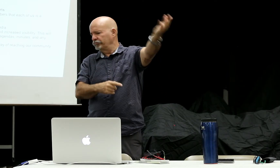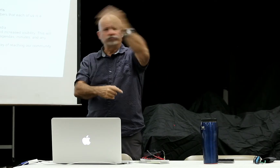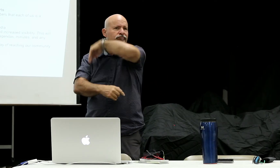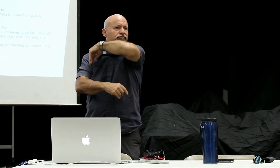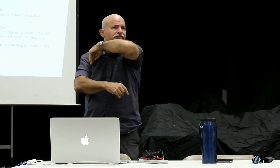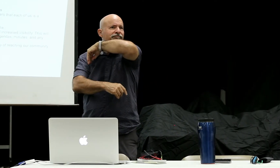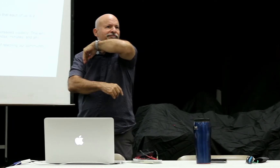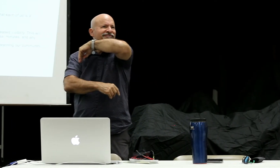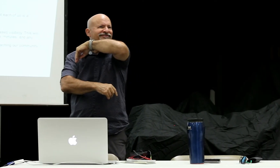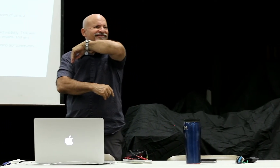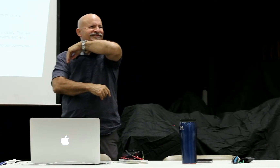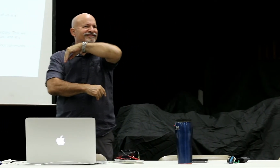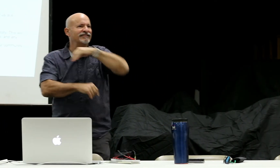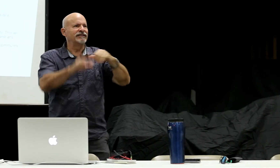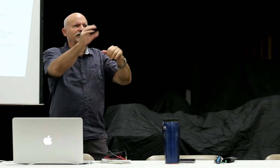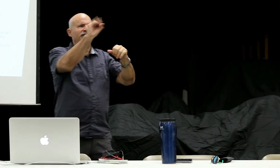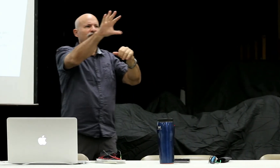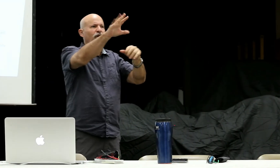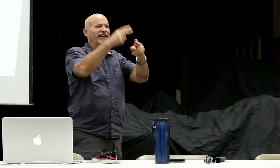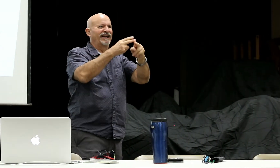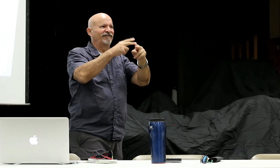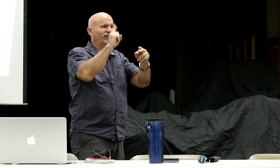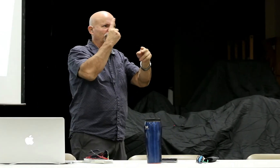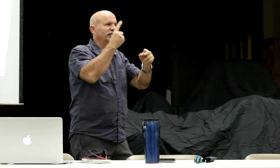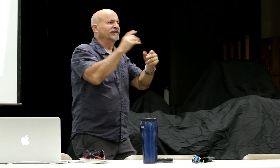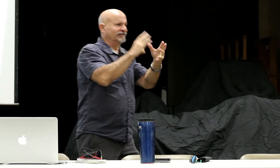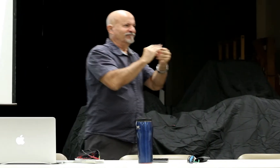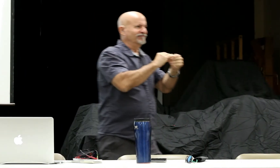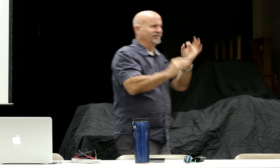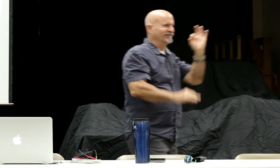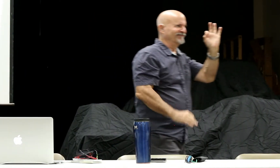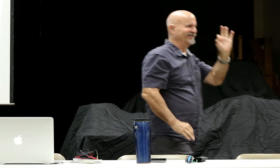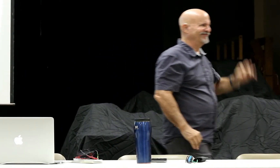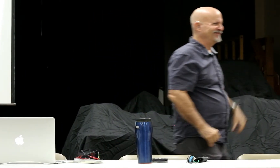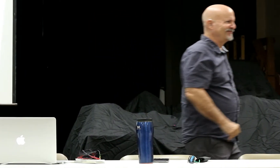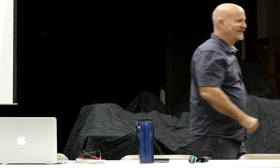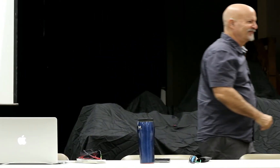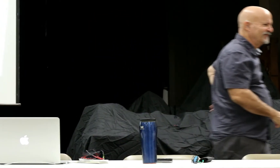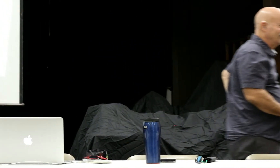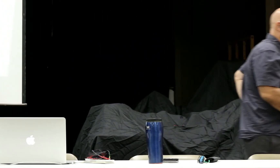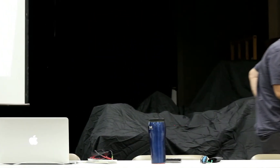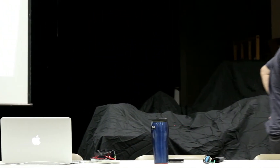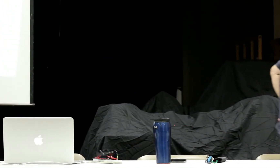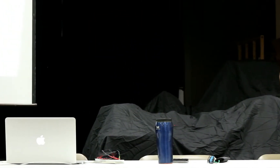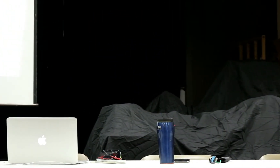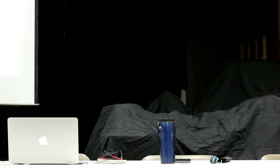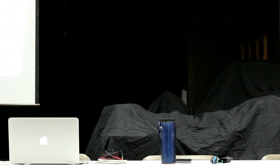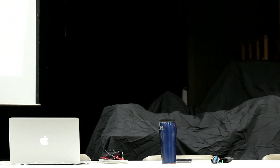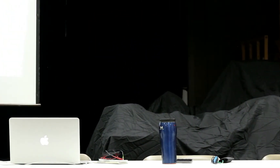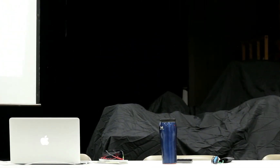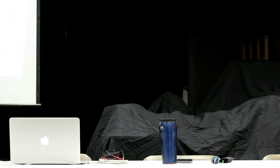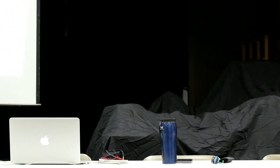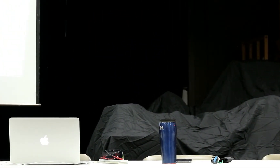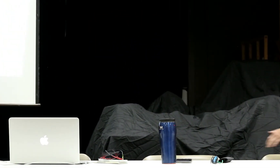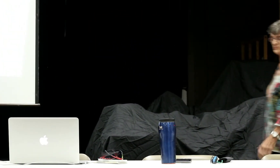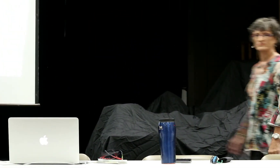I had a similar experience when I called in. They were on me about not having the interpreter, and I